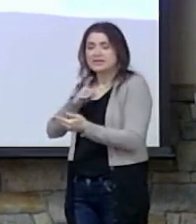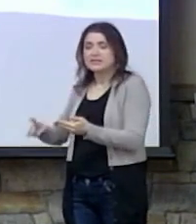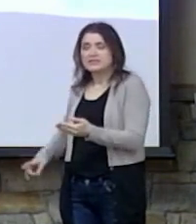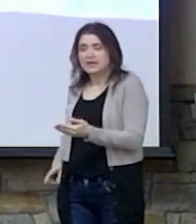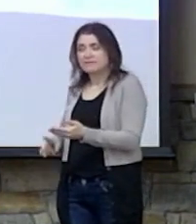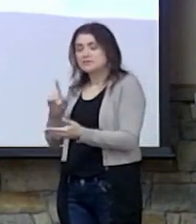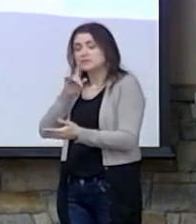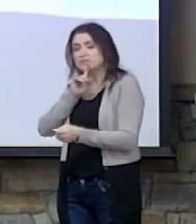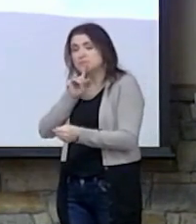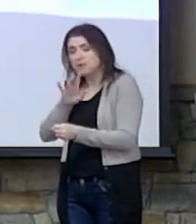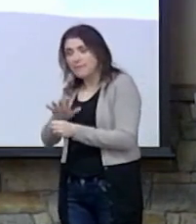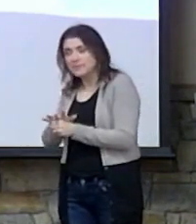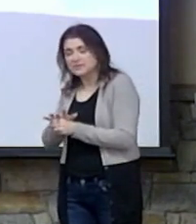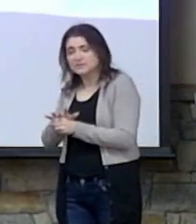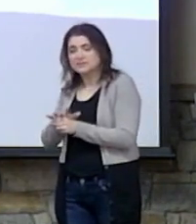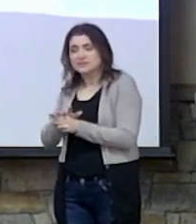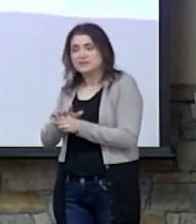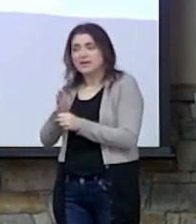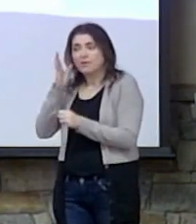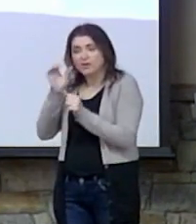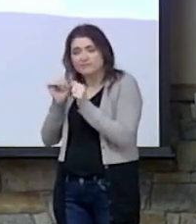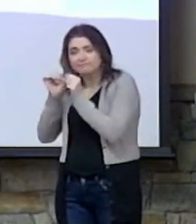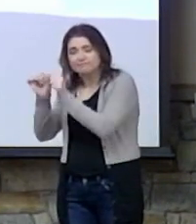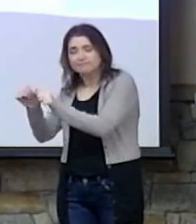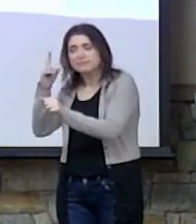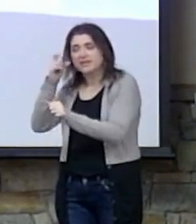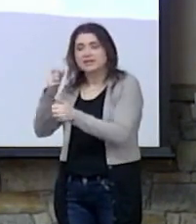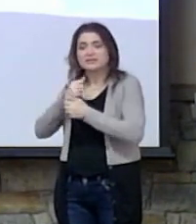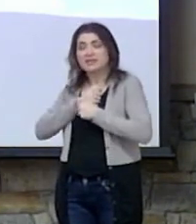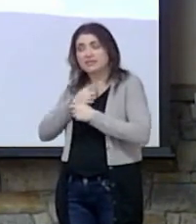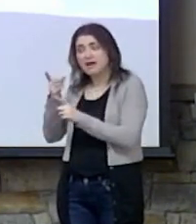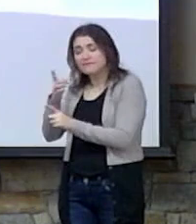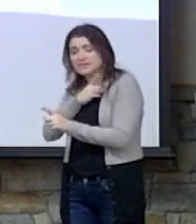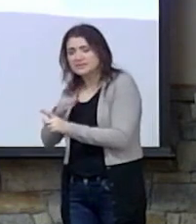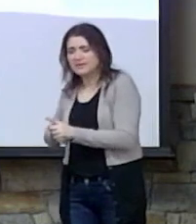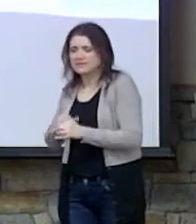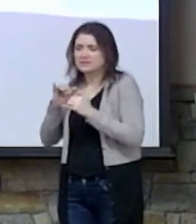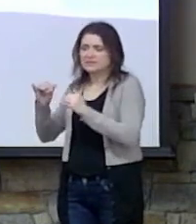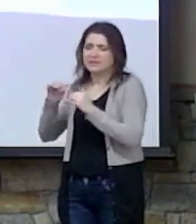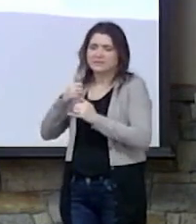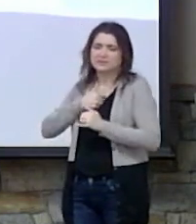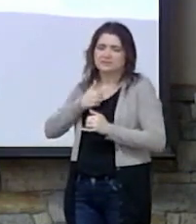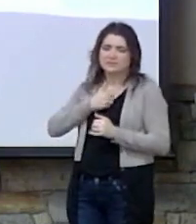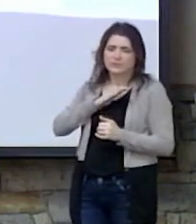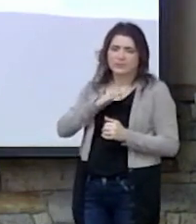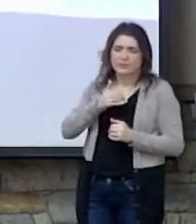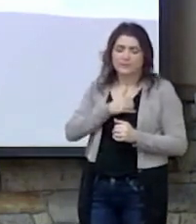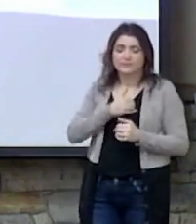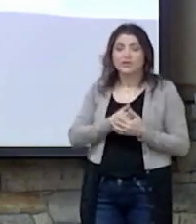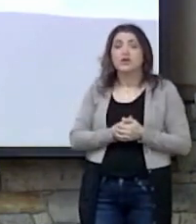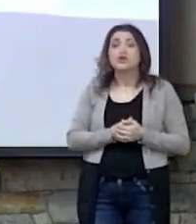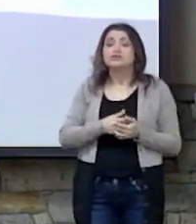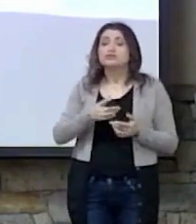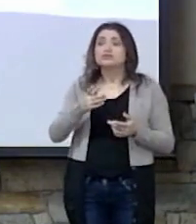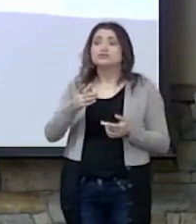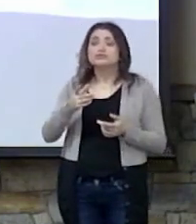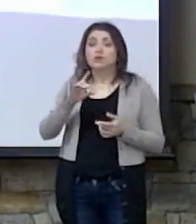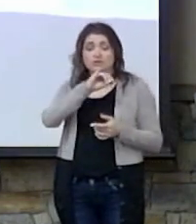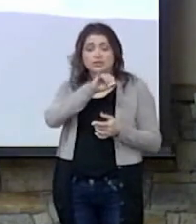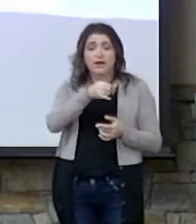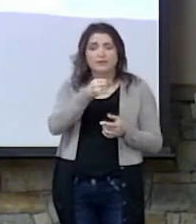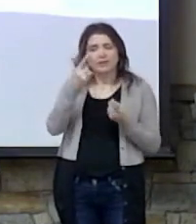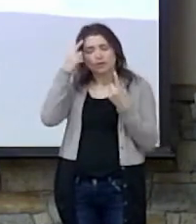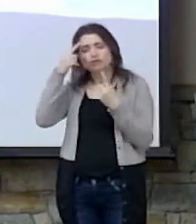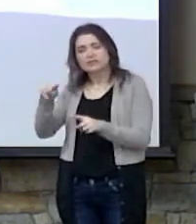he loved him as he loved his own soul. So Jonathan agrees to this plan that David has asked for.